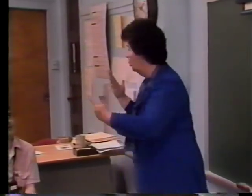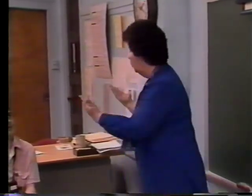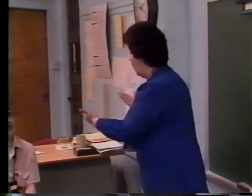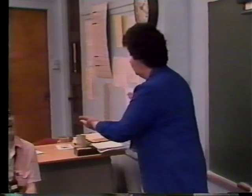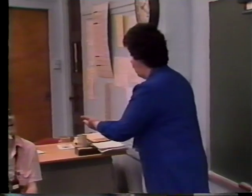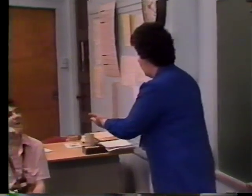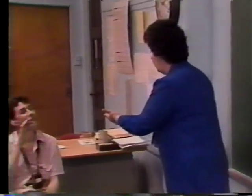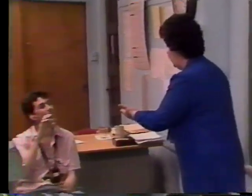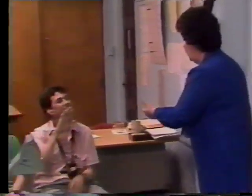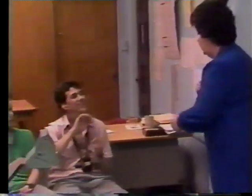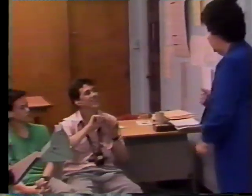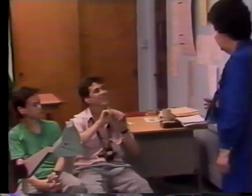what, Ron?